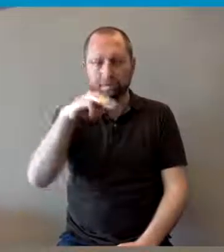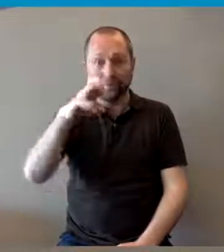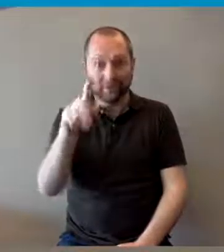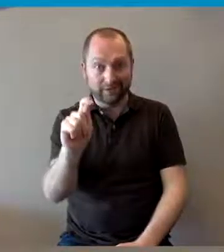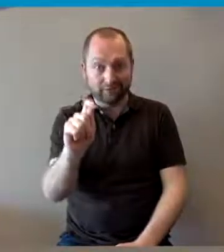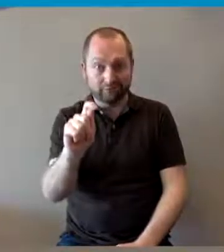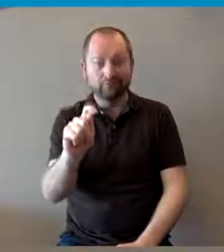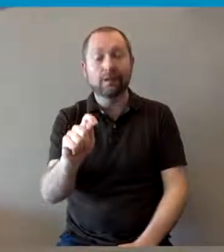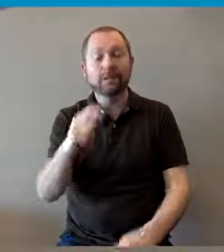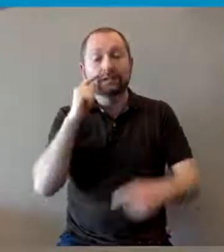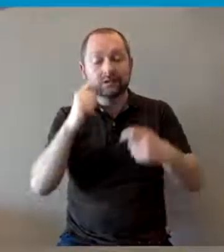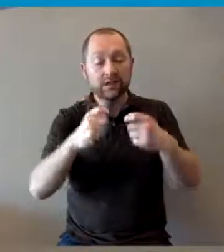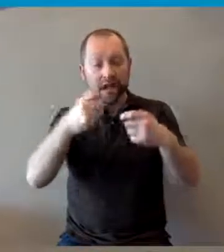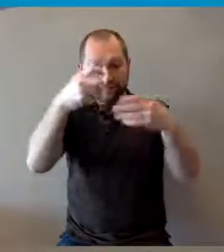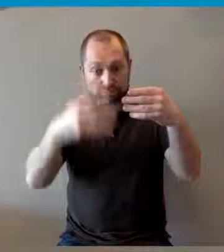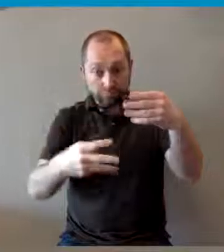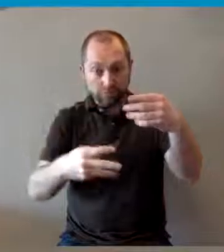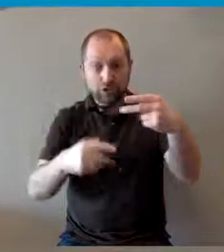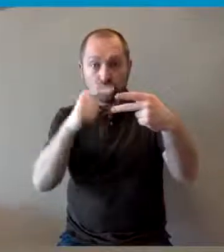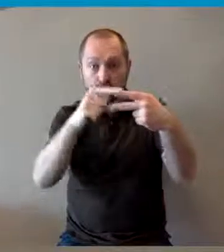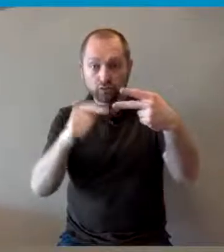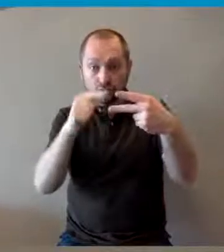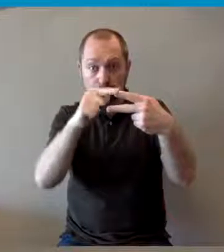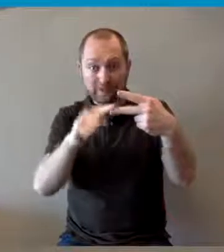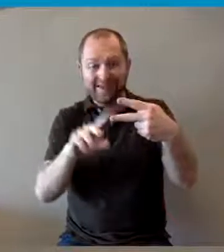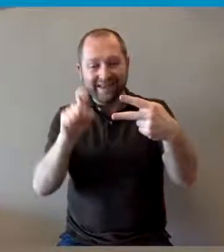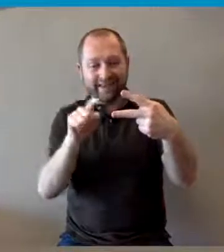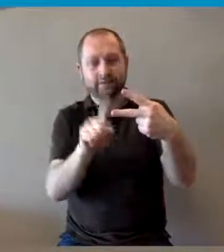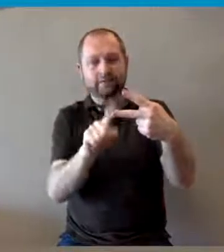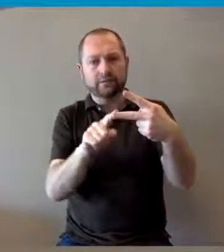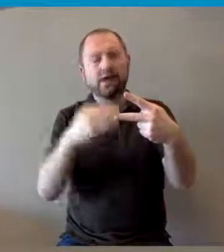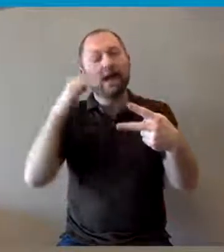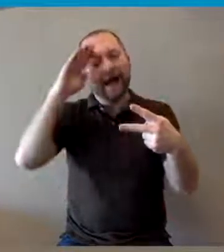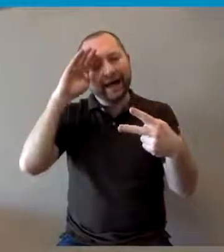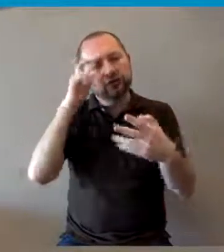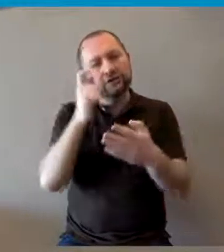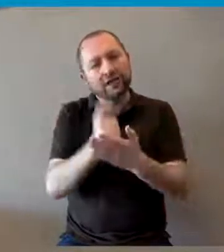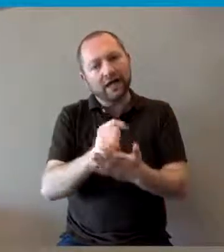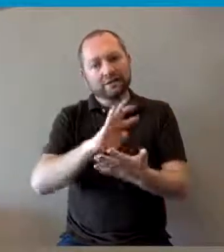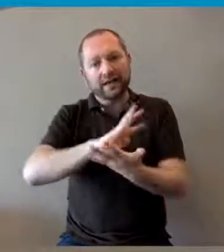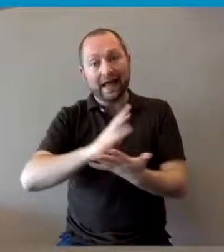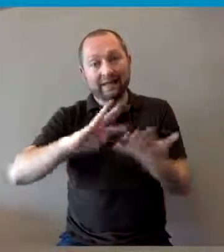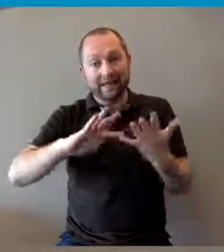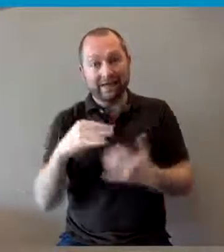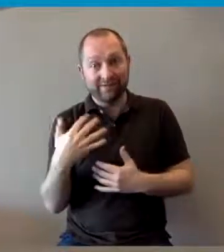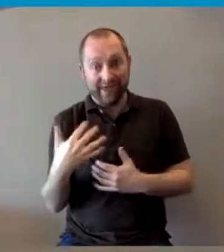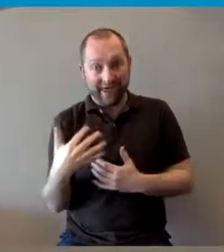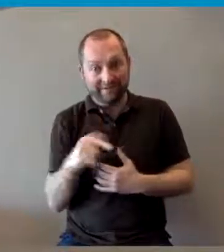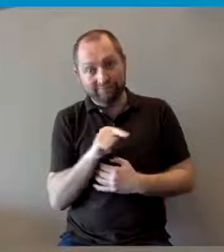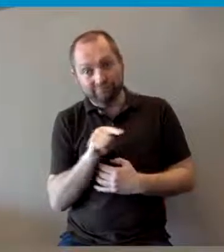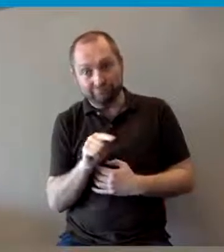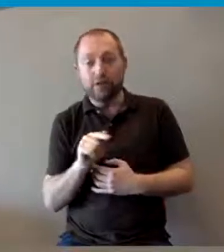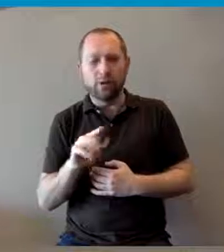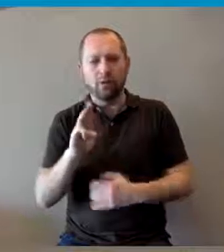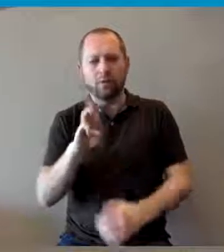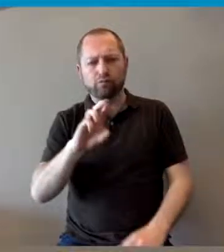Click on the second option, which is the Irish Times 1995 ProQuest, in order to access the Irish Times database